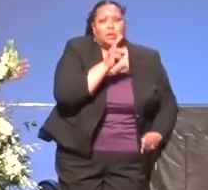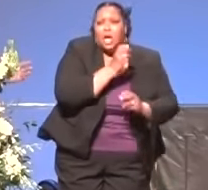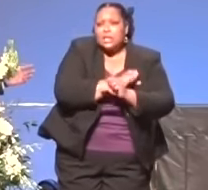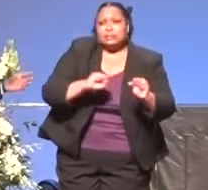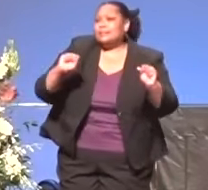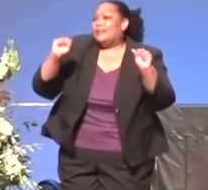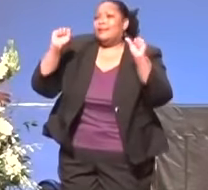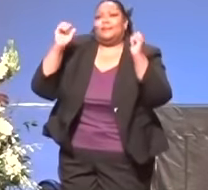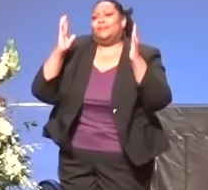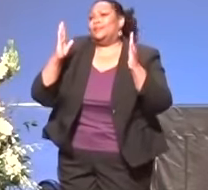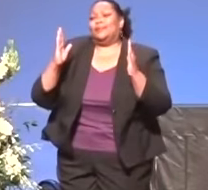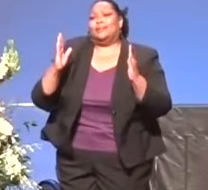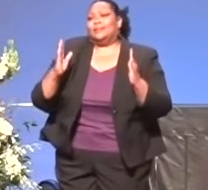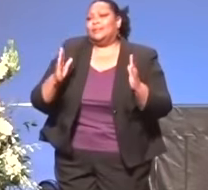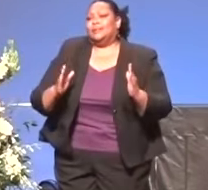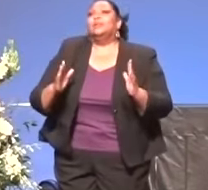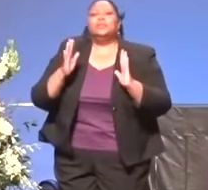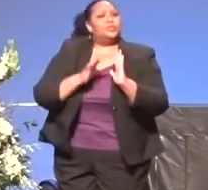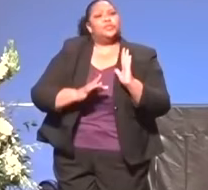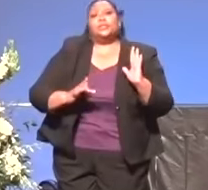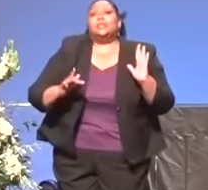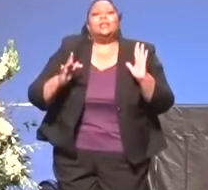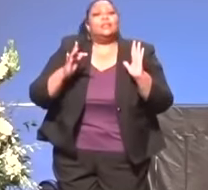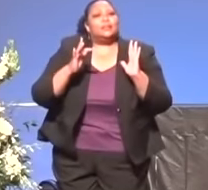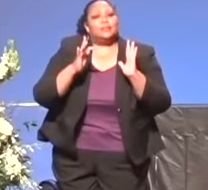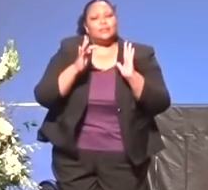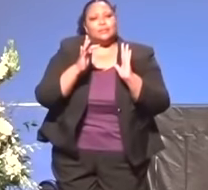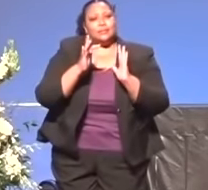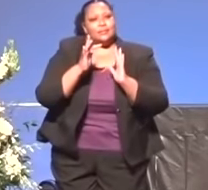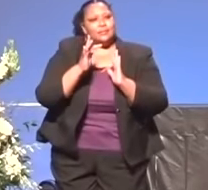Savior Jesus.